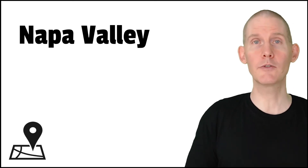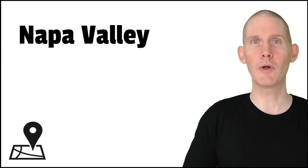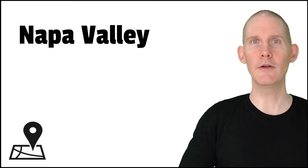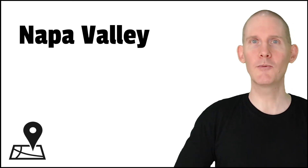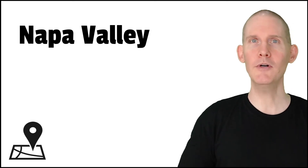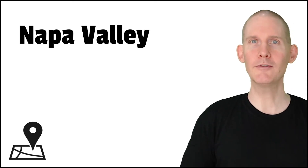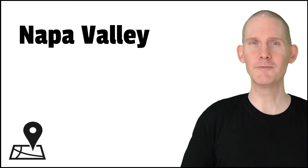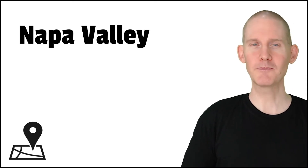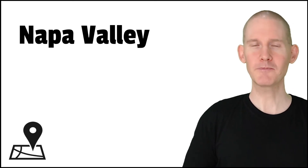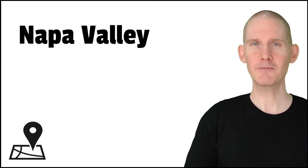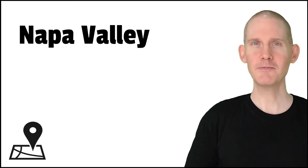fingerspelling the words.